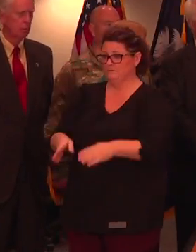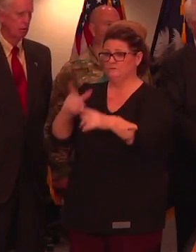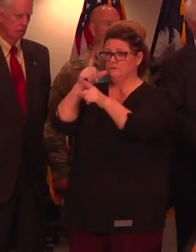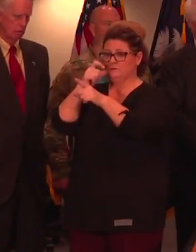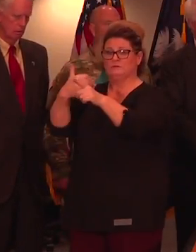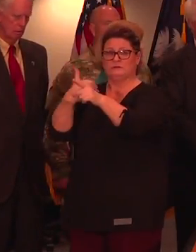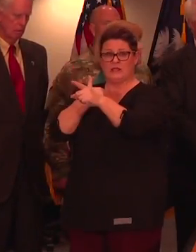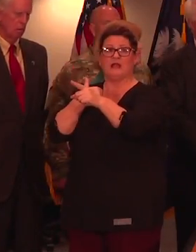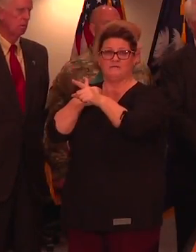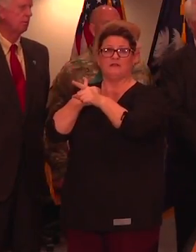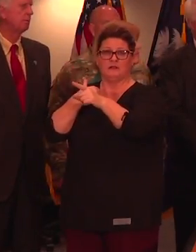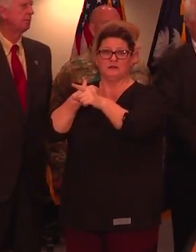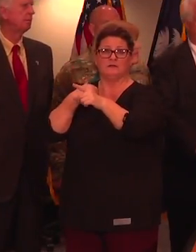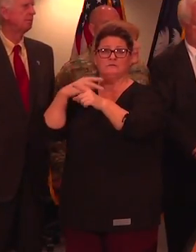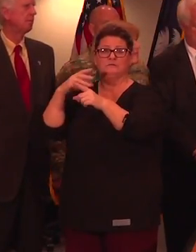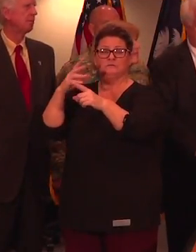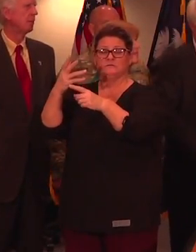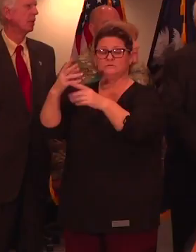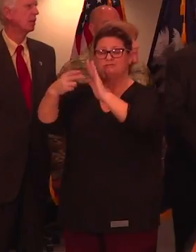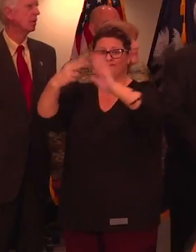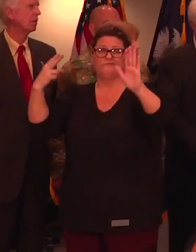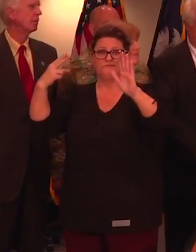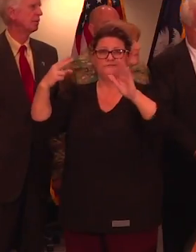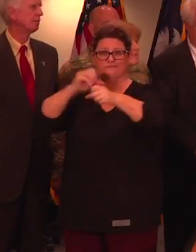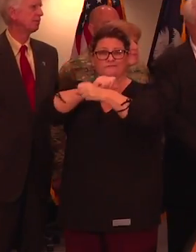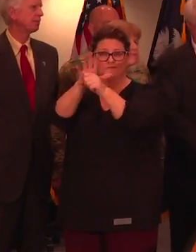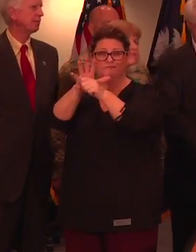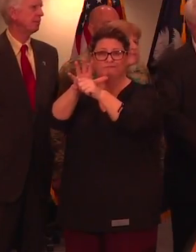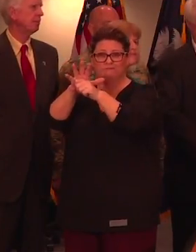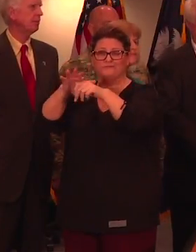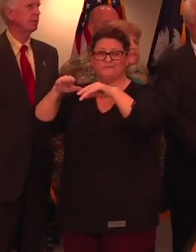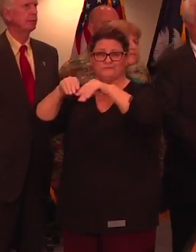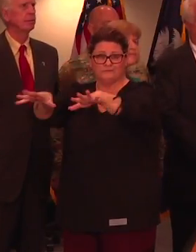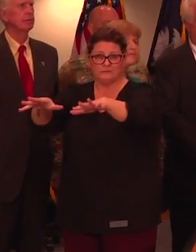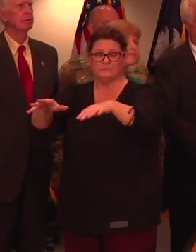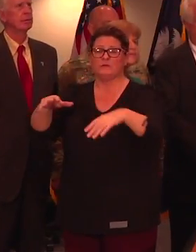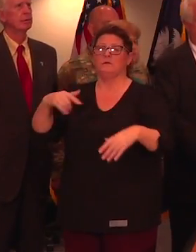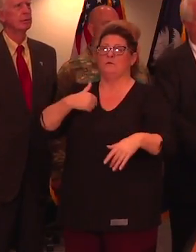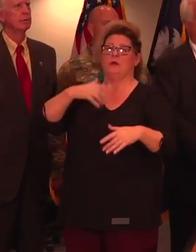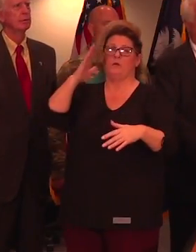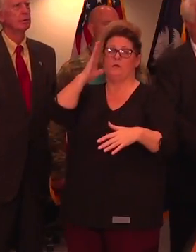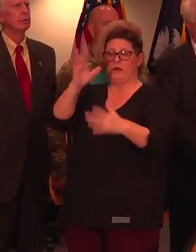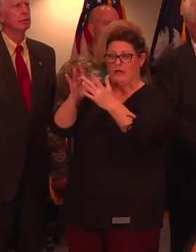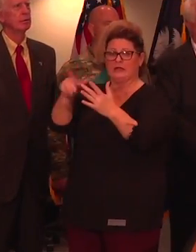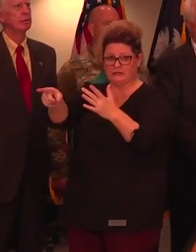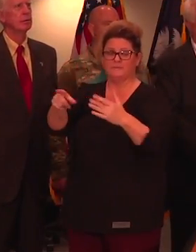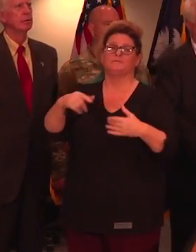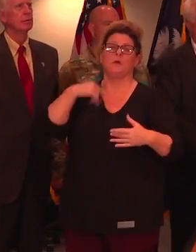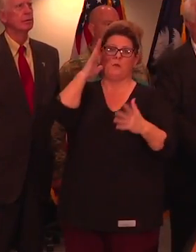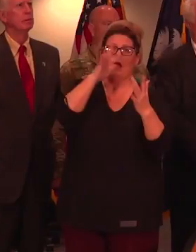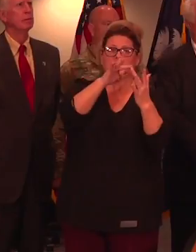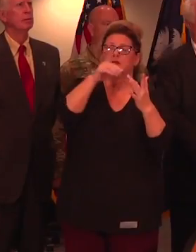conduct contact investigations around them, we will continue to identify the close contacts who are at highest risk of becoming